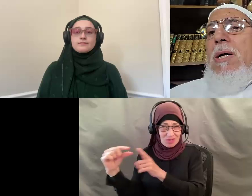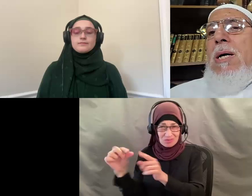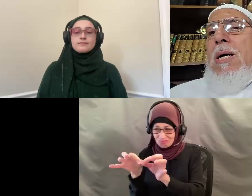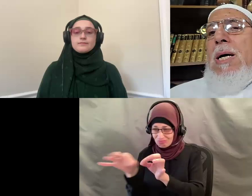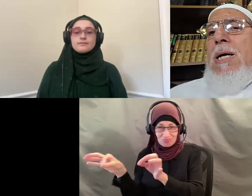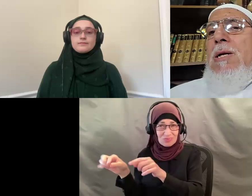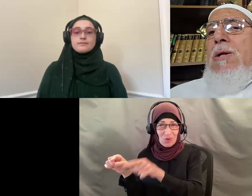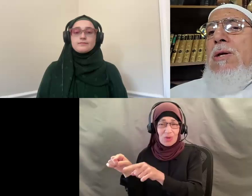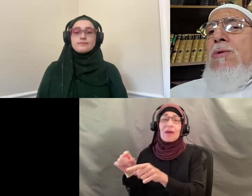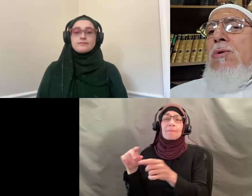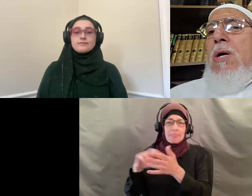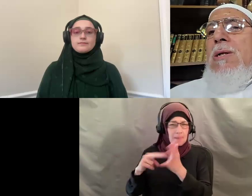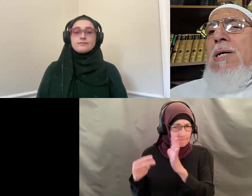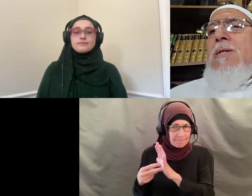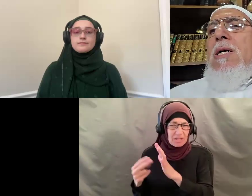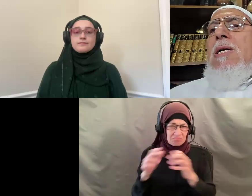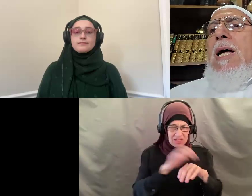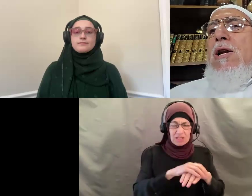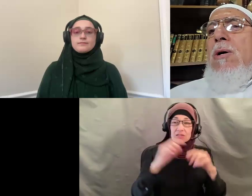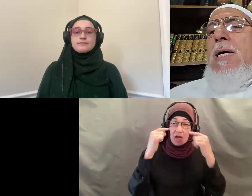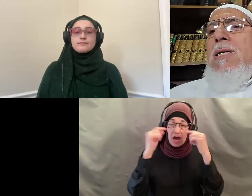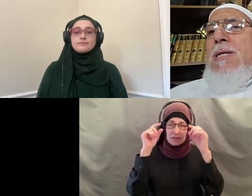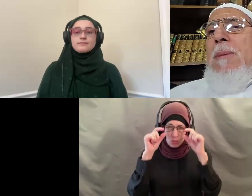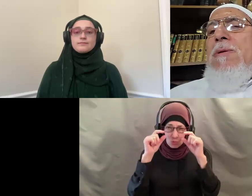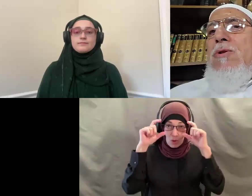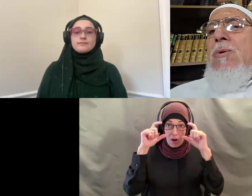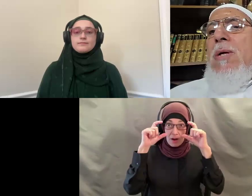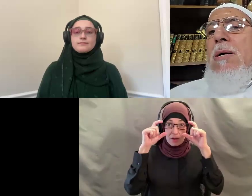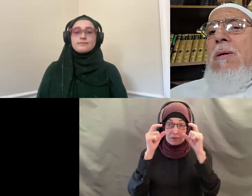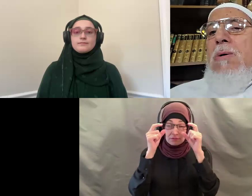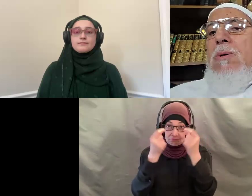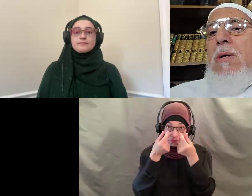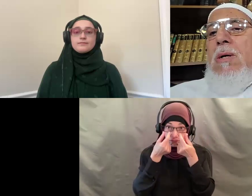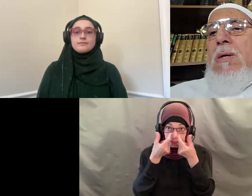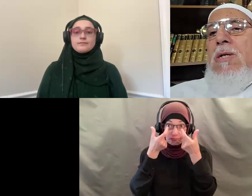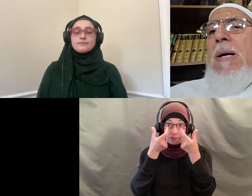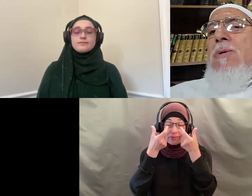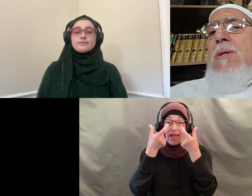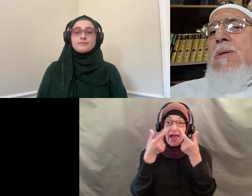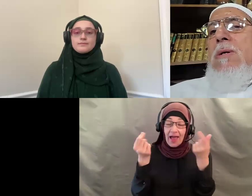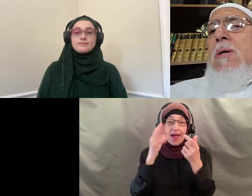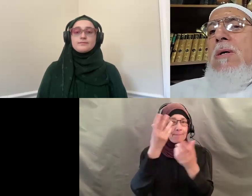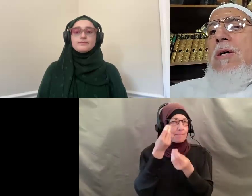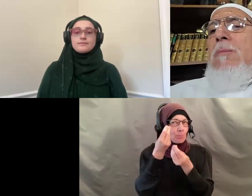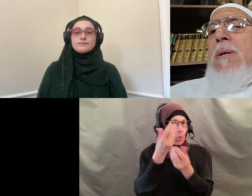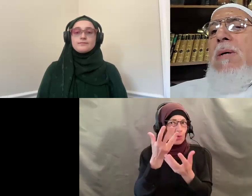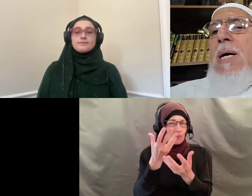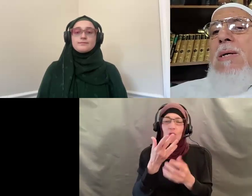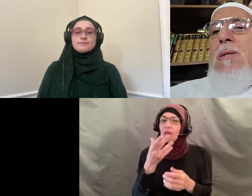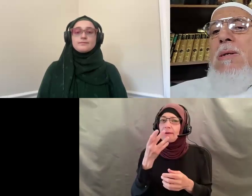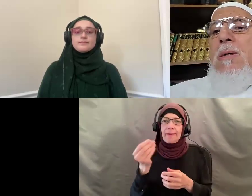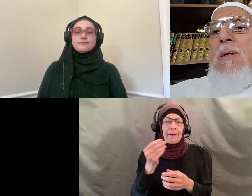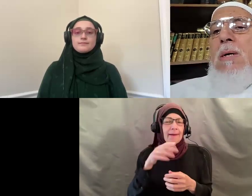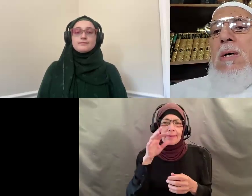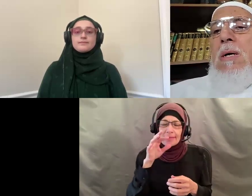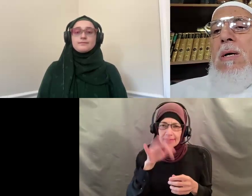beautiful, and they do not extend a look except to their own spouses. In